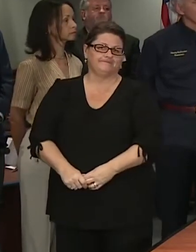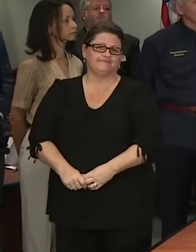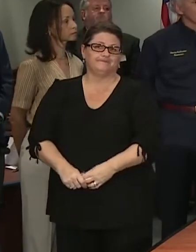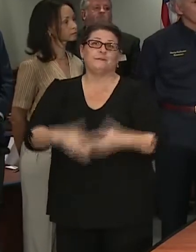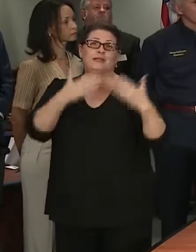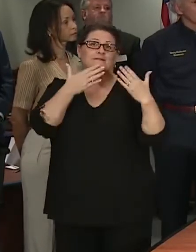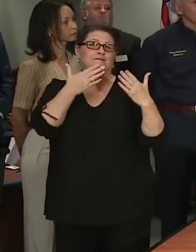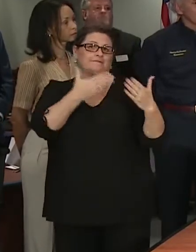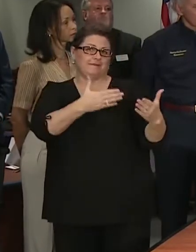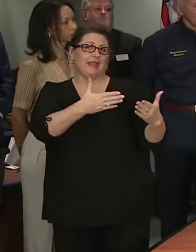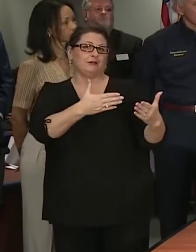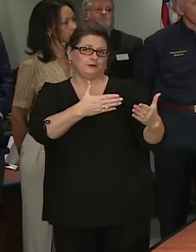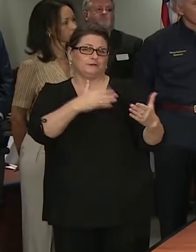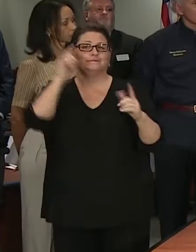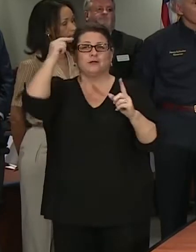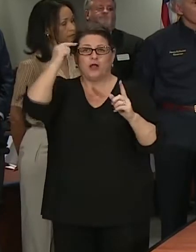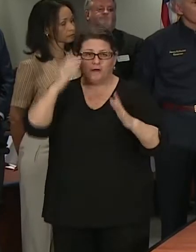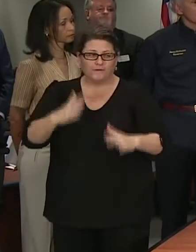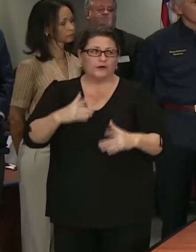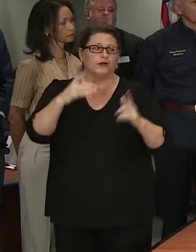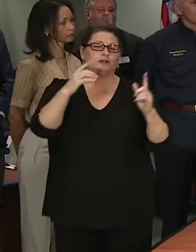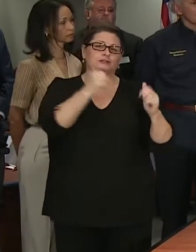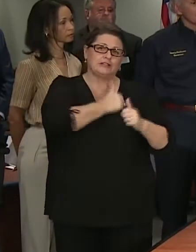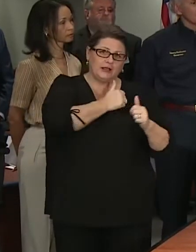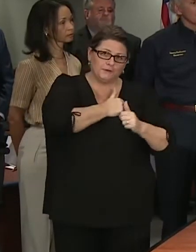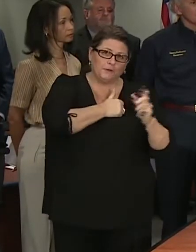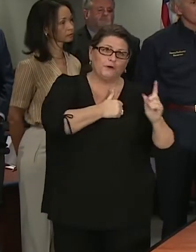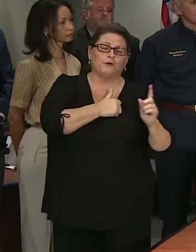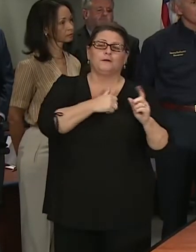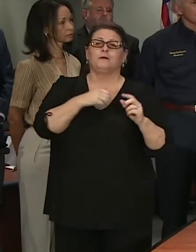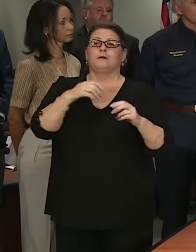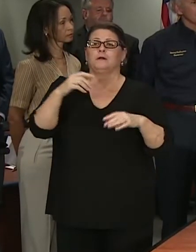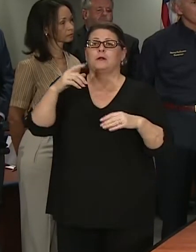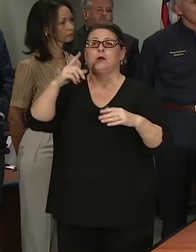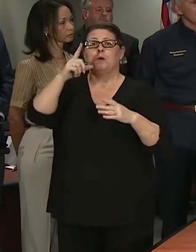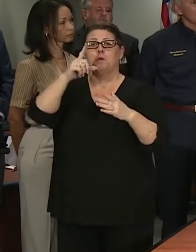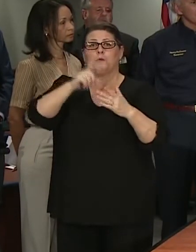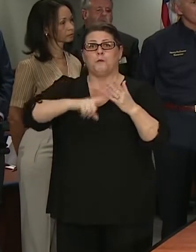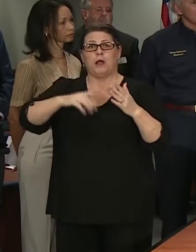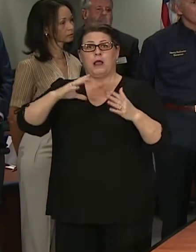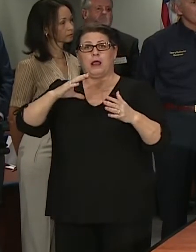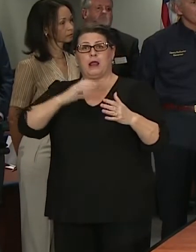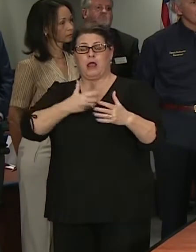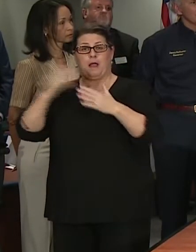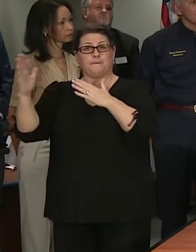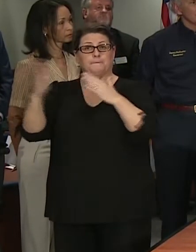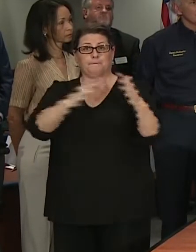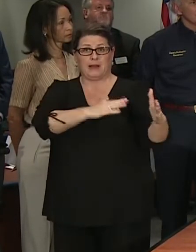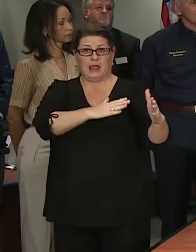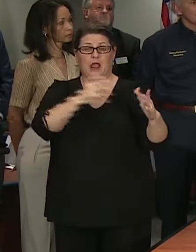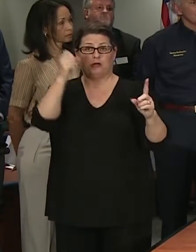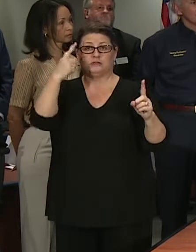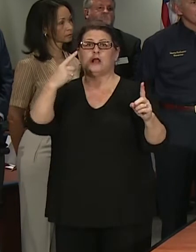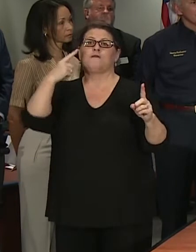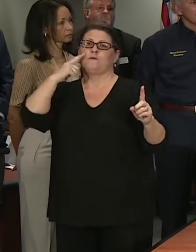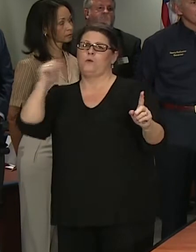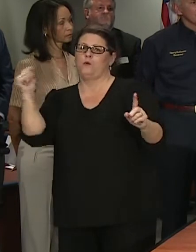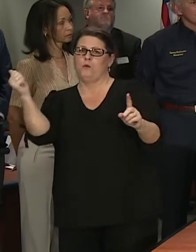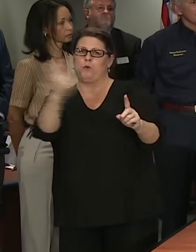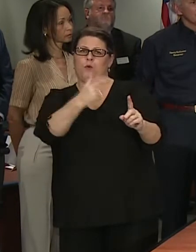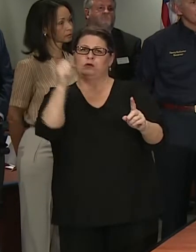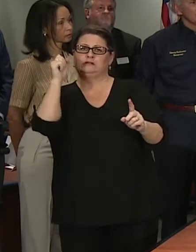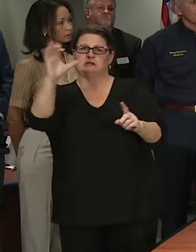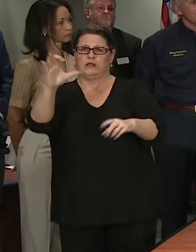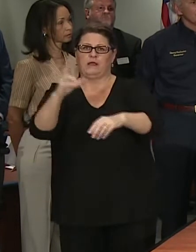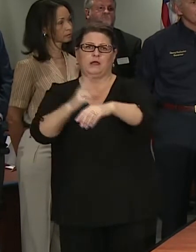Thank you, General. Governor. This plan, on behalf of actually all South Carolina hospitals, I just want to briefly